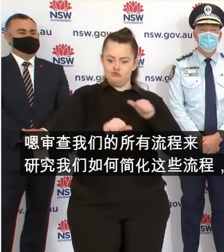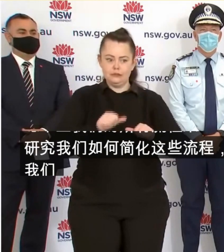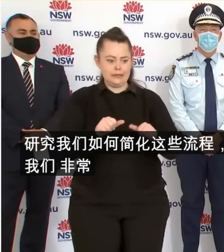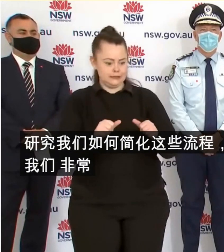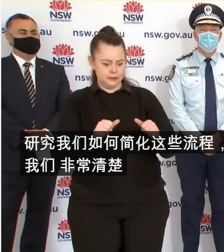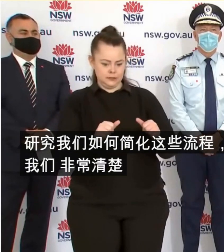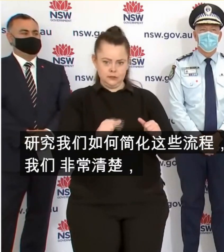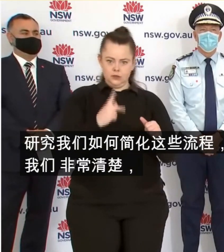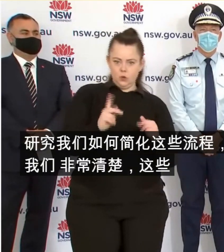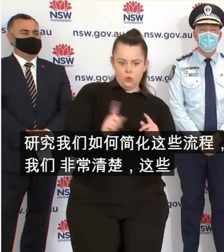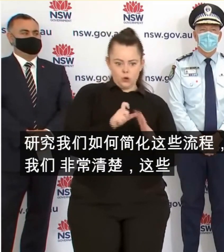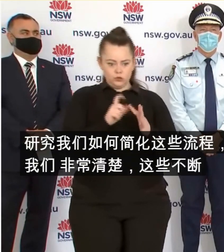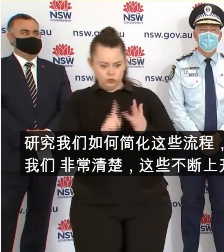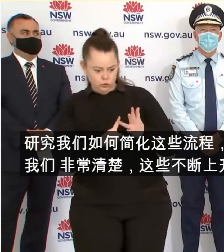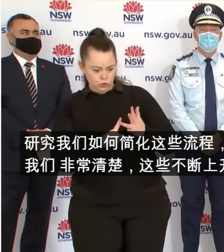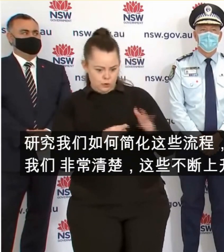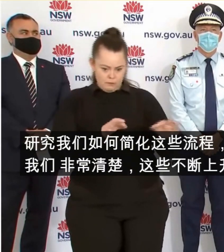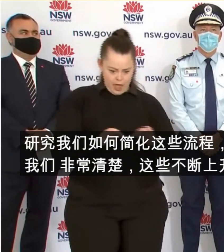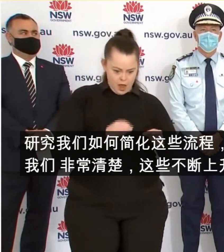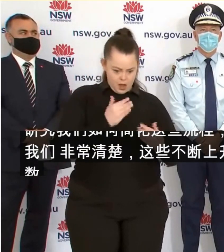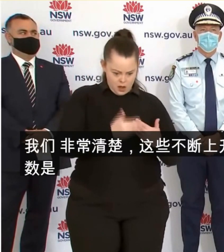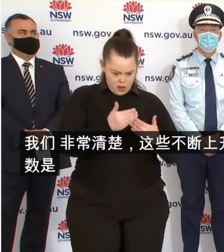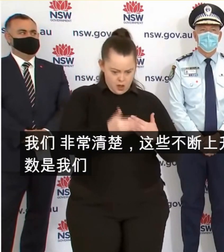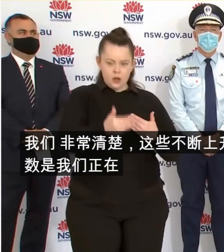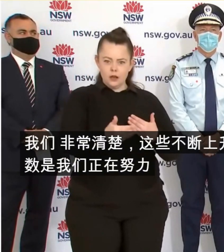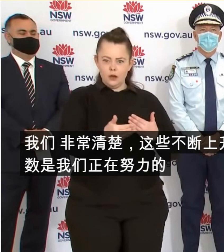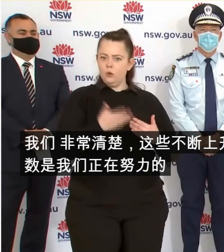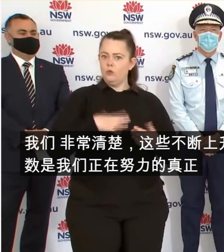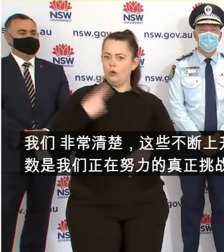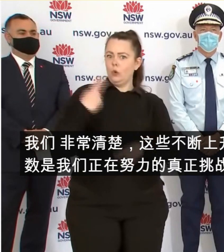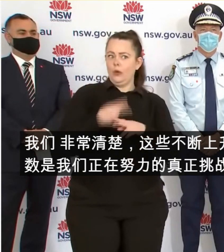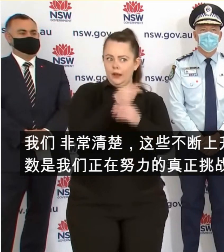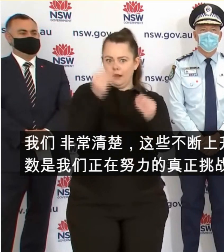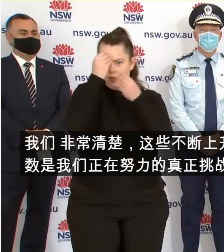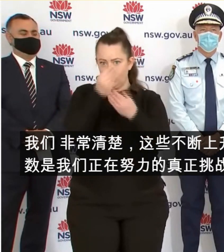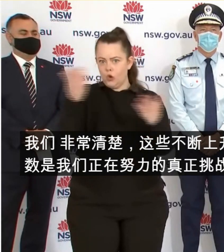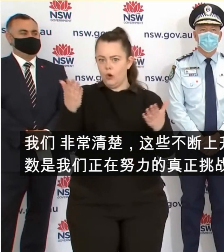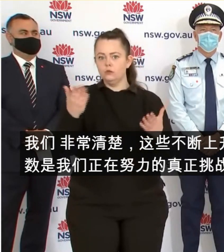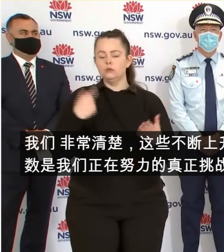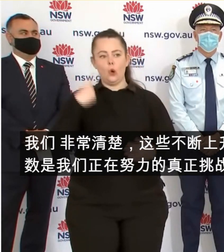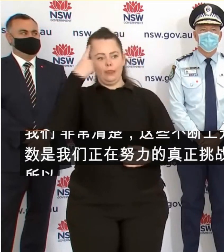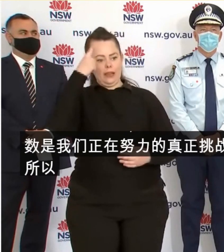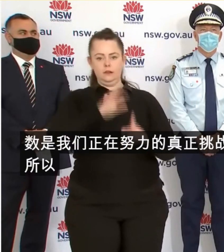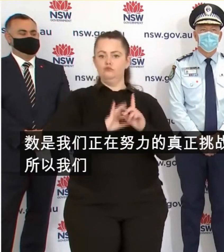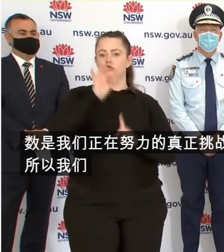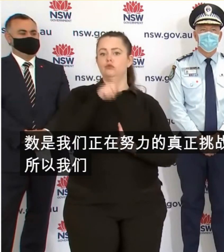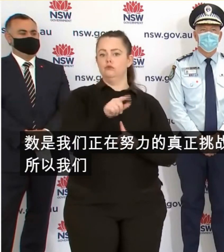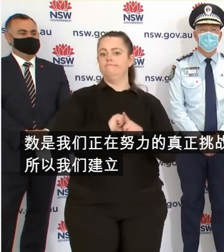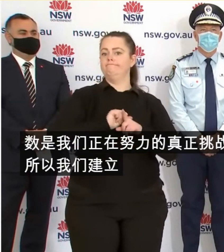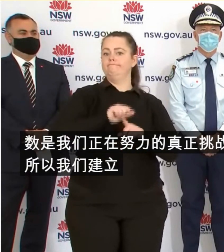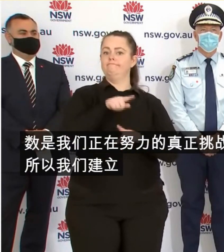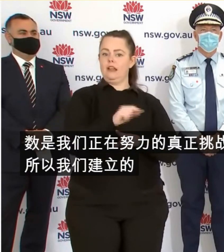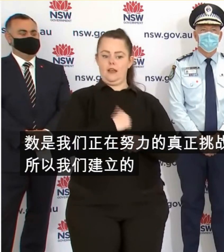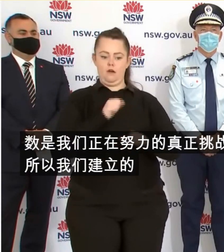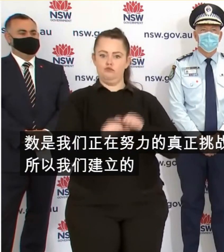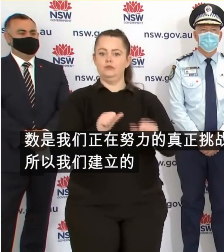those. So let's just be very clear, these escalating case numbers are a real challenge. We are